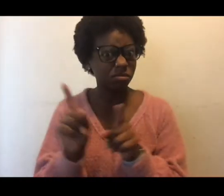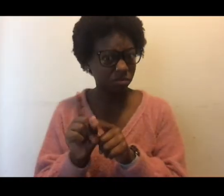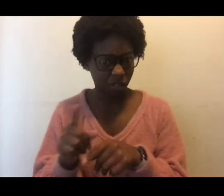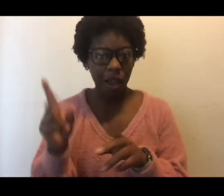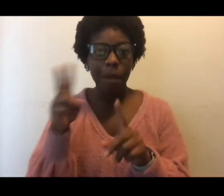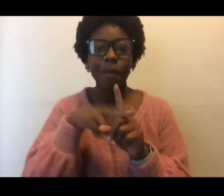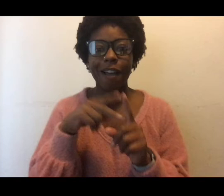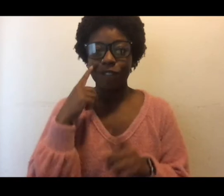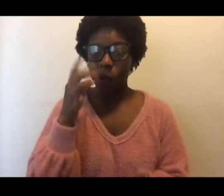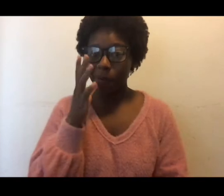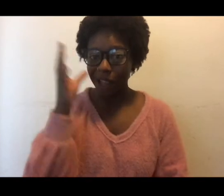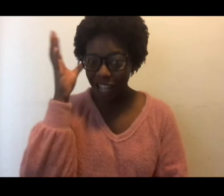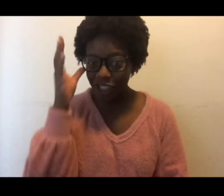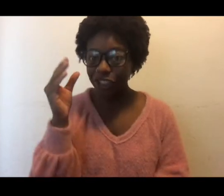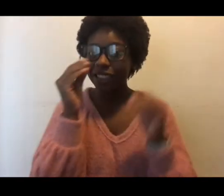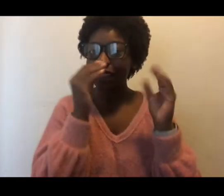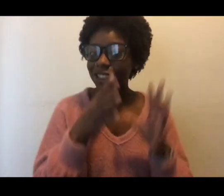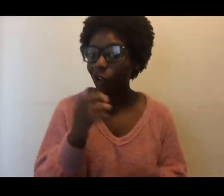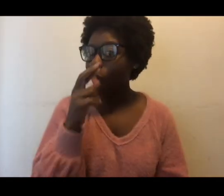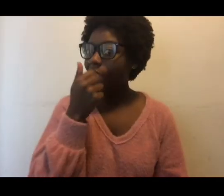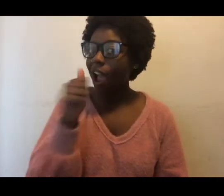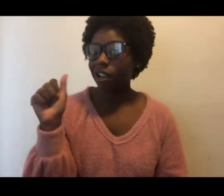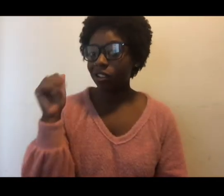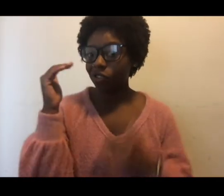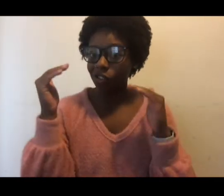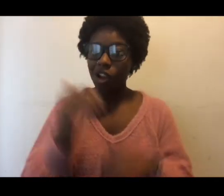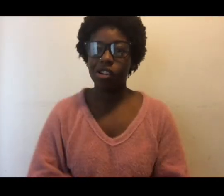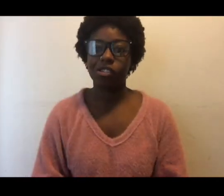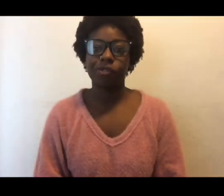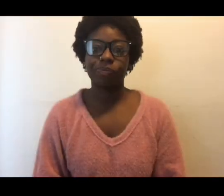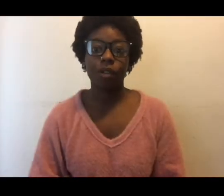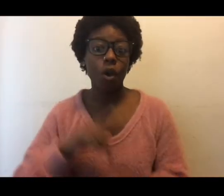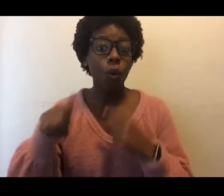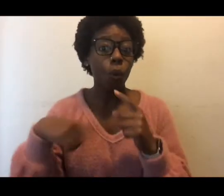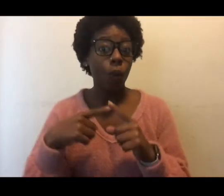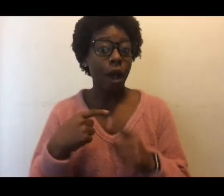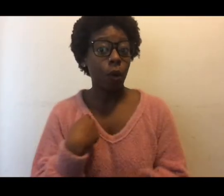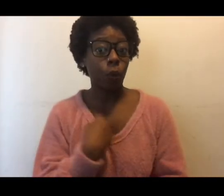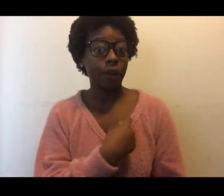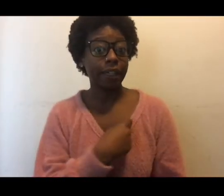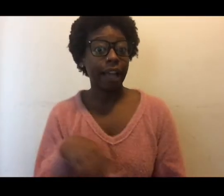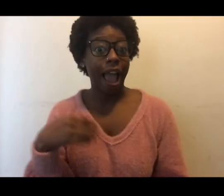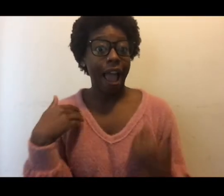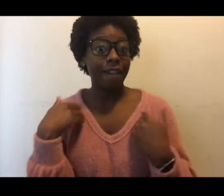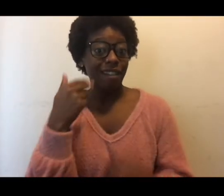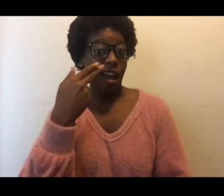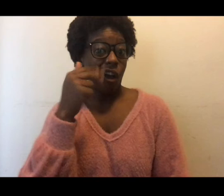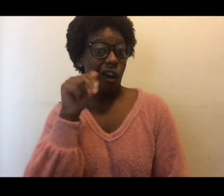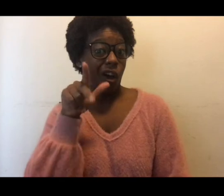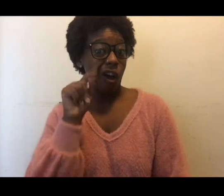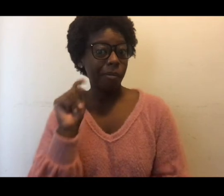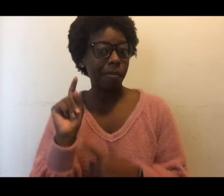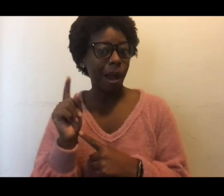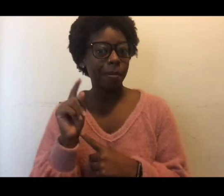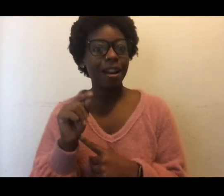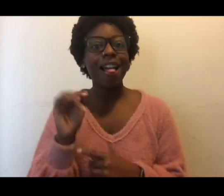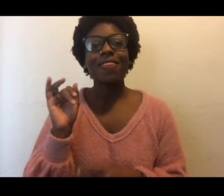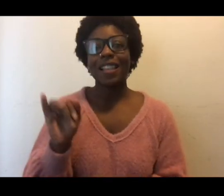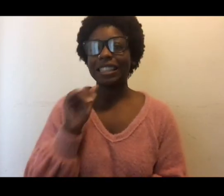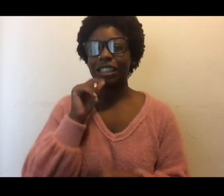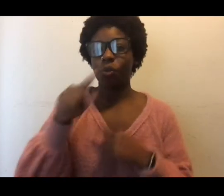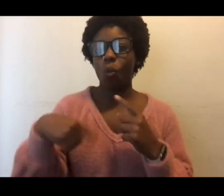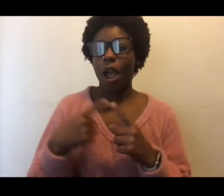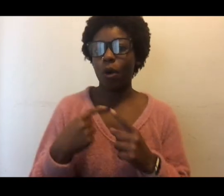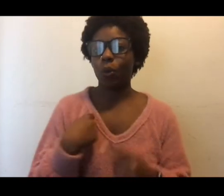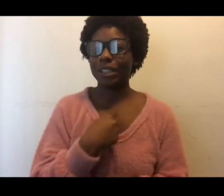HALT also applies for parents, teachers, and any adult. When we have a HALT moment, this is when we